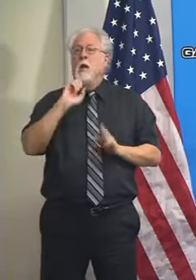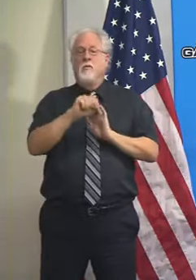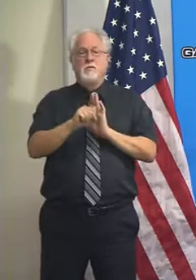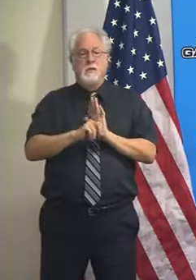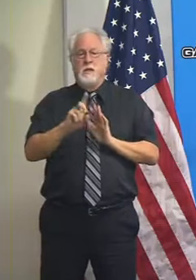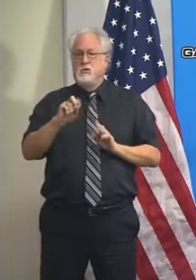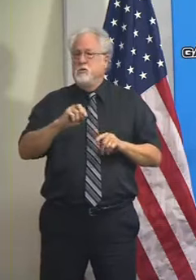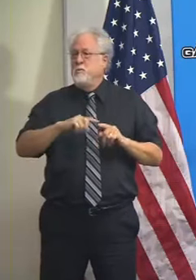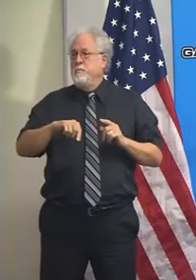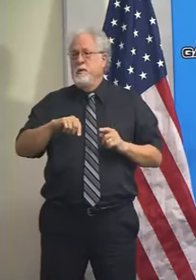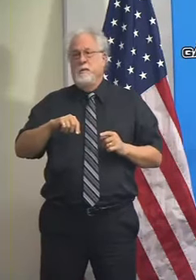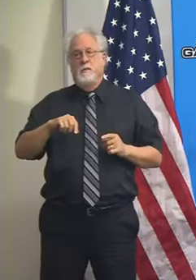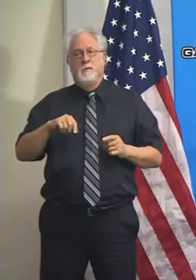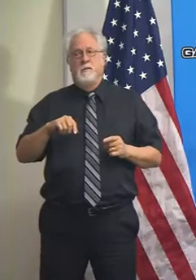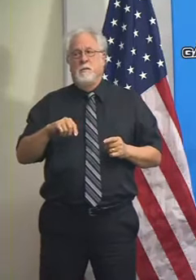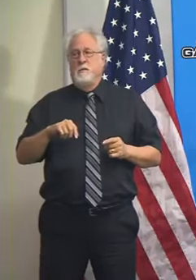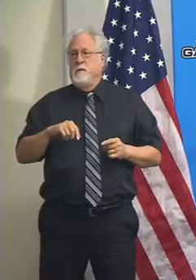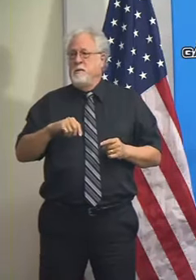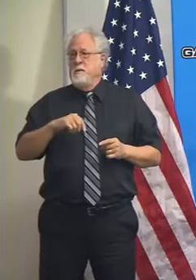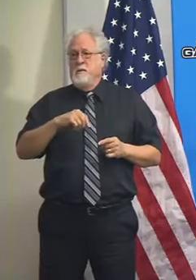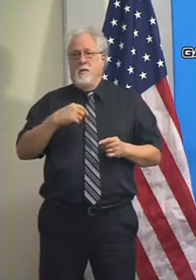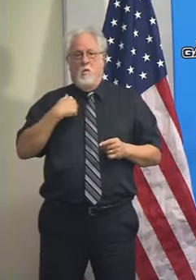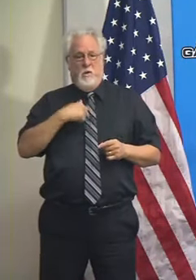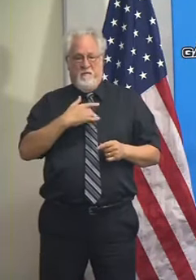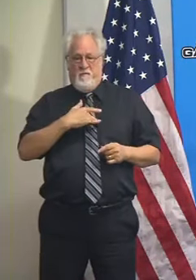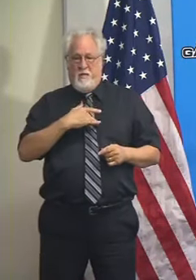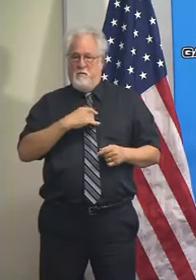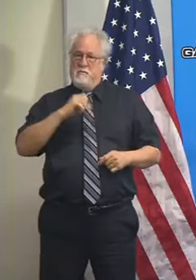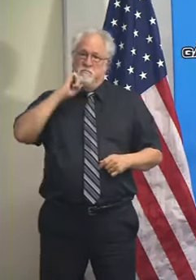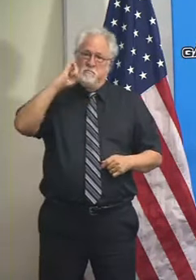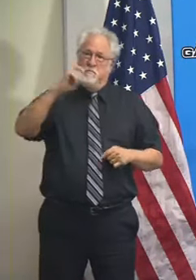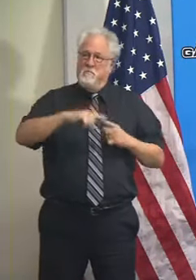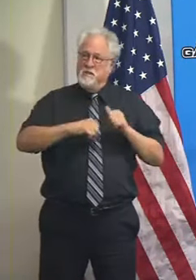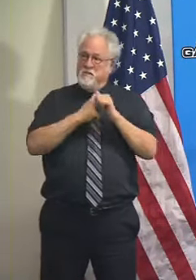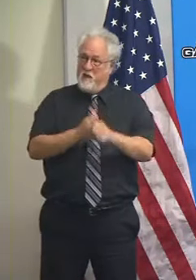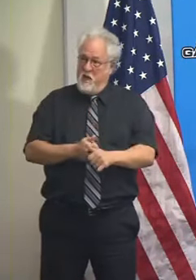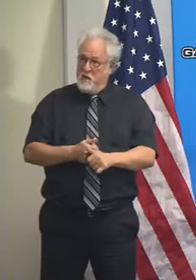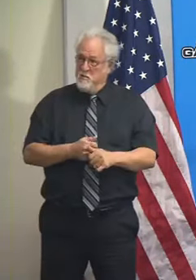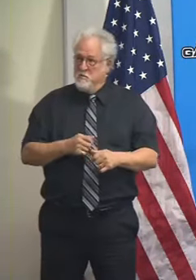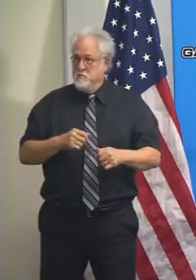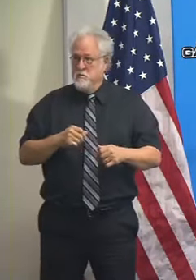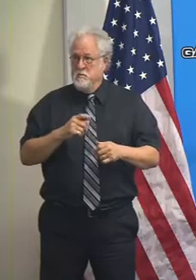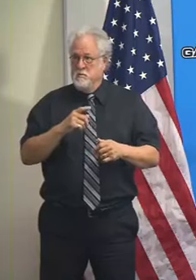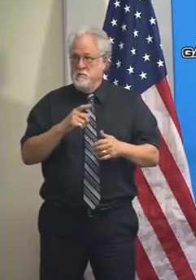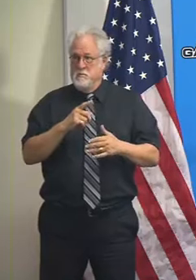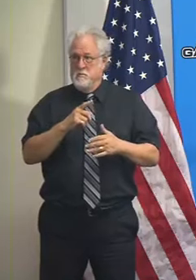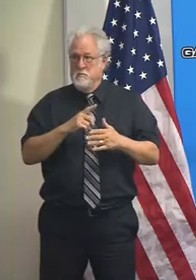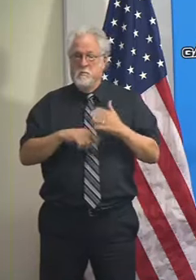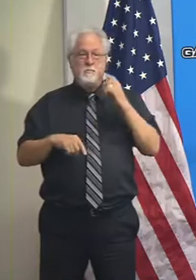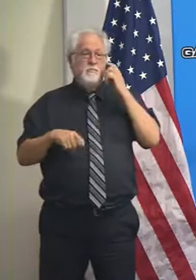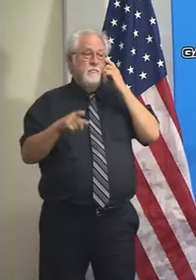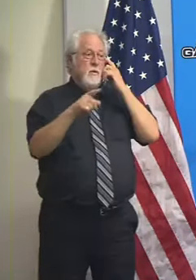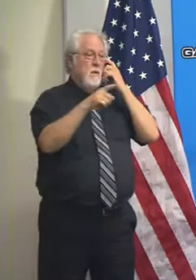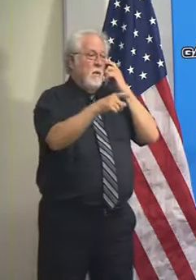but it's not necessarily something that we feel bound to follow in terms of what they're doing. Yes,